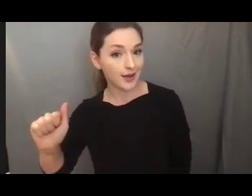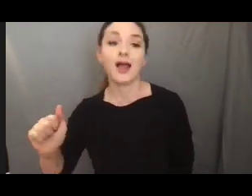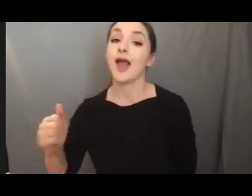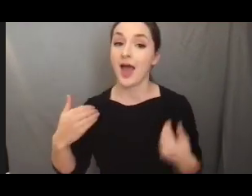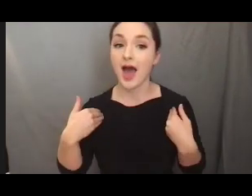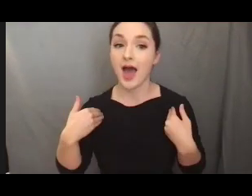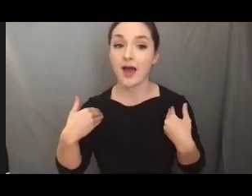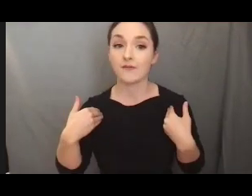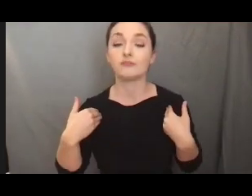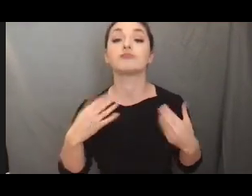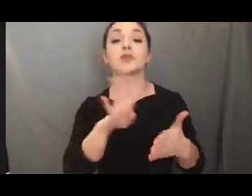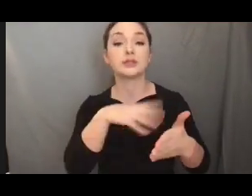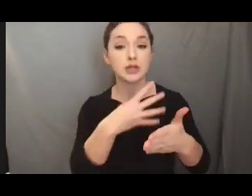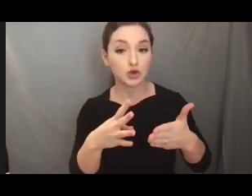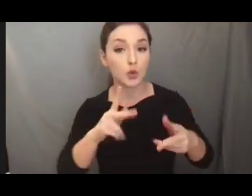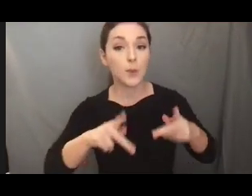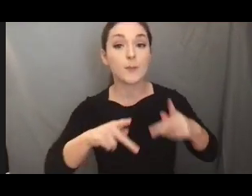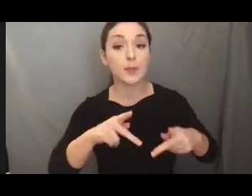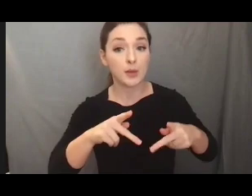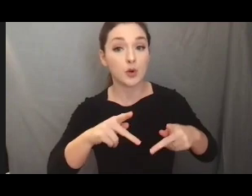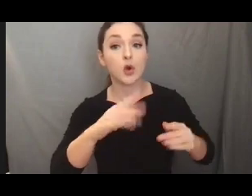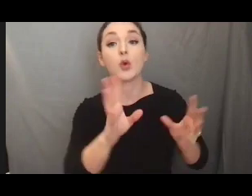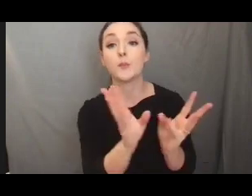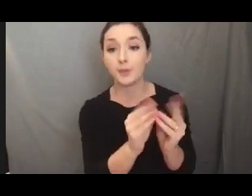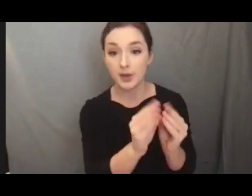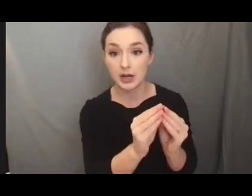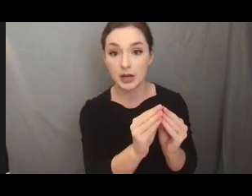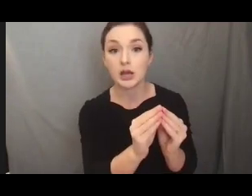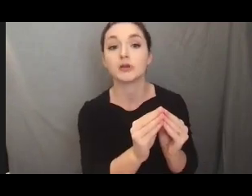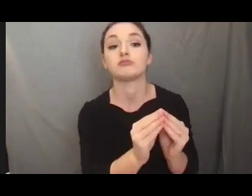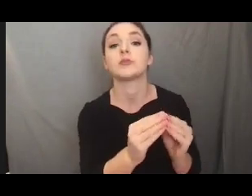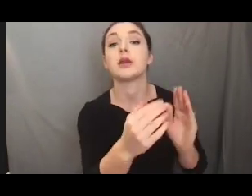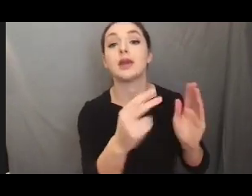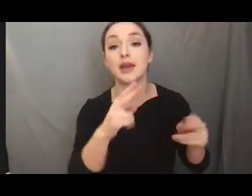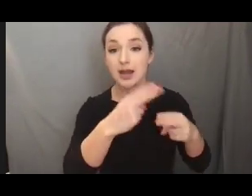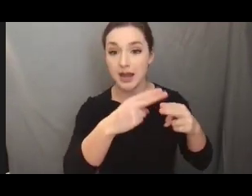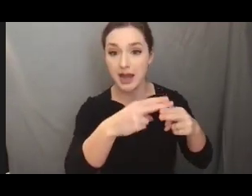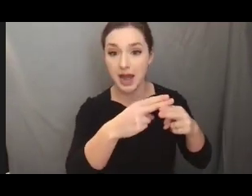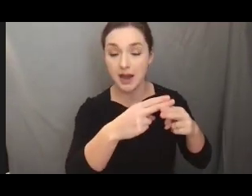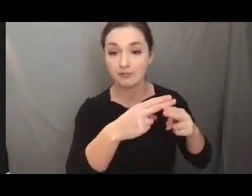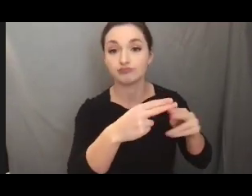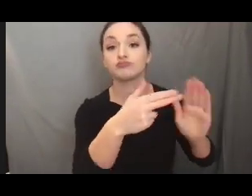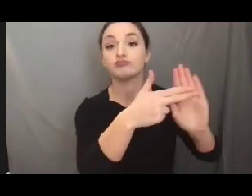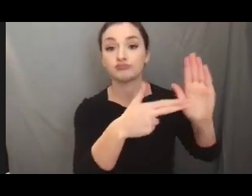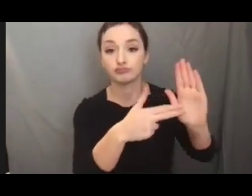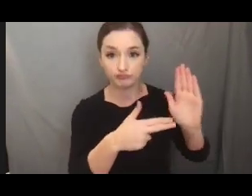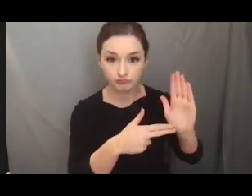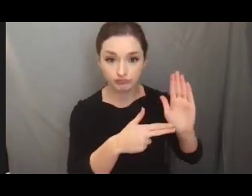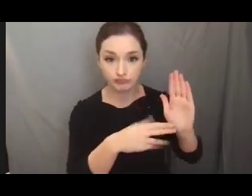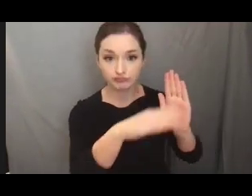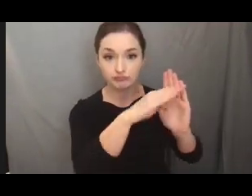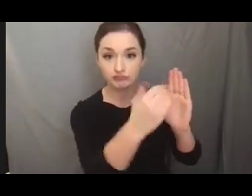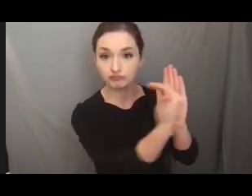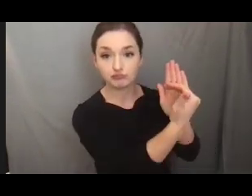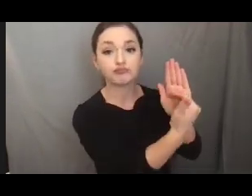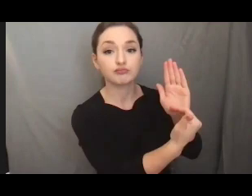when the athletes come in, it's like an airport reader board. If you've ever been to an airport, you look up, see what time your flight is, if it's on time, same type of deal. So they'll